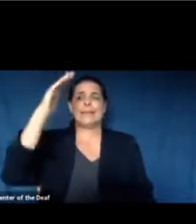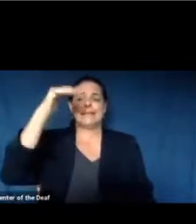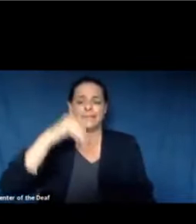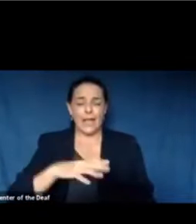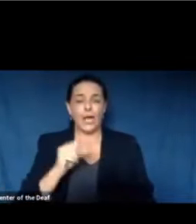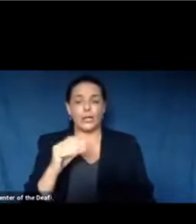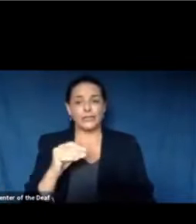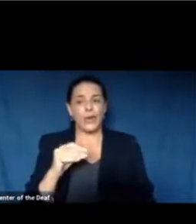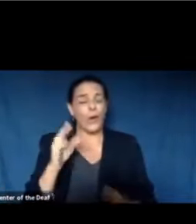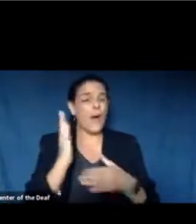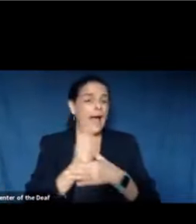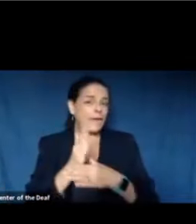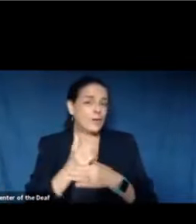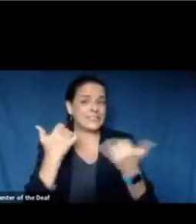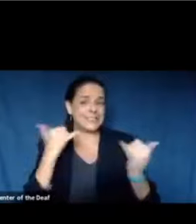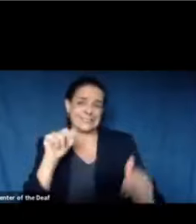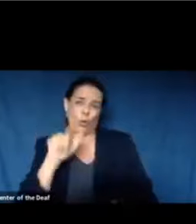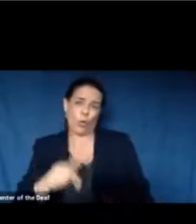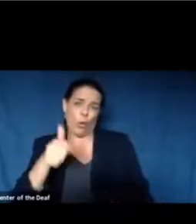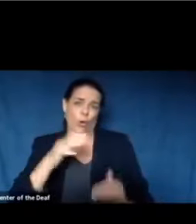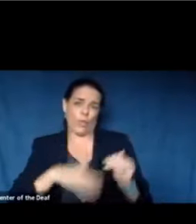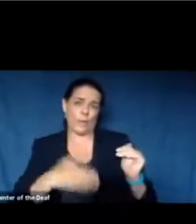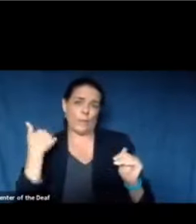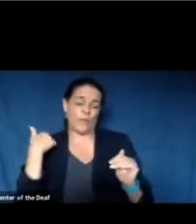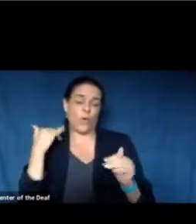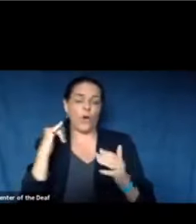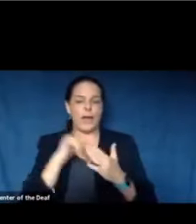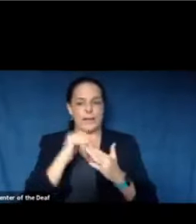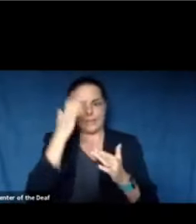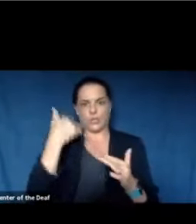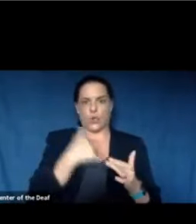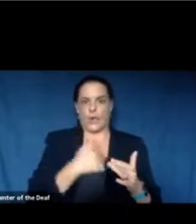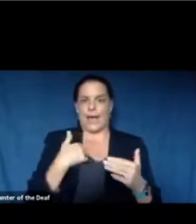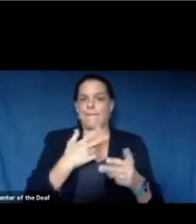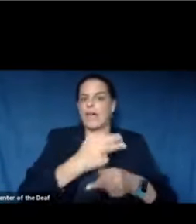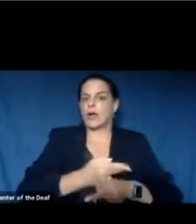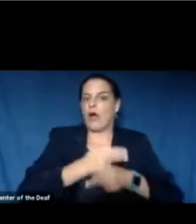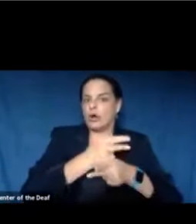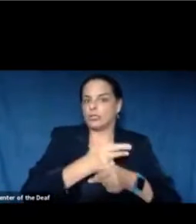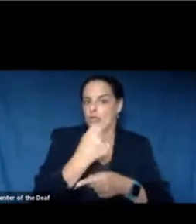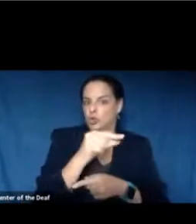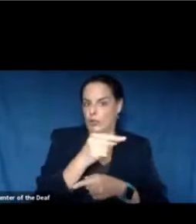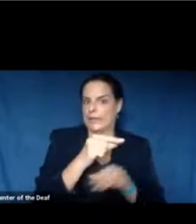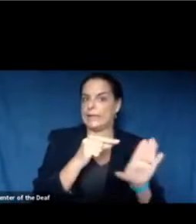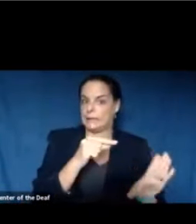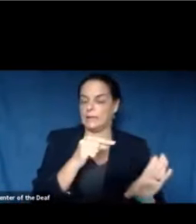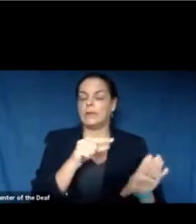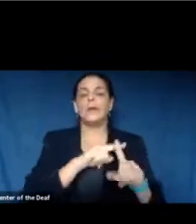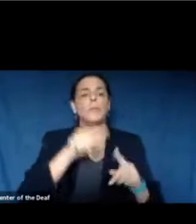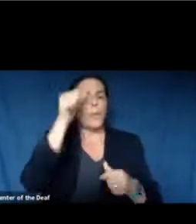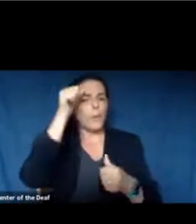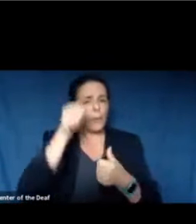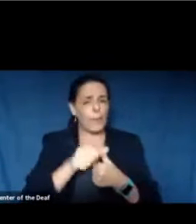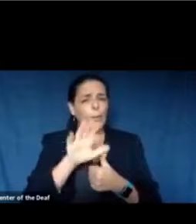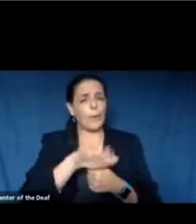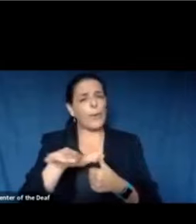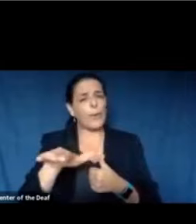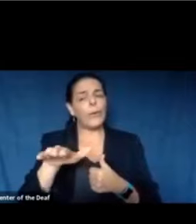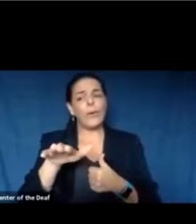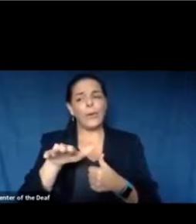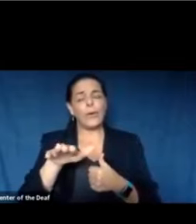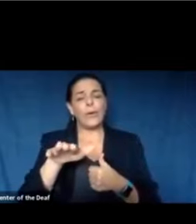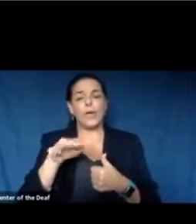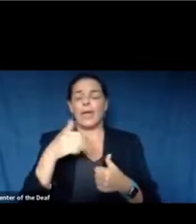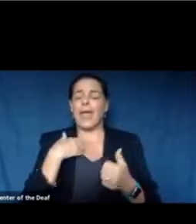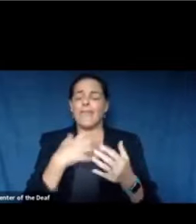lower than they had before, which is where we landed with a cautious green today. But I do want to remind everybody that there's a wealth